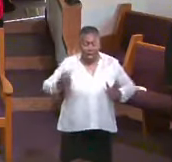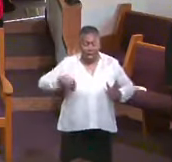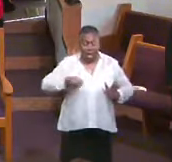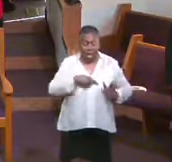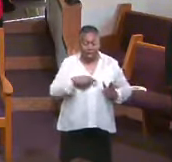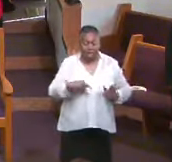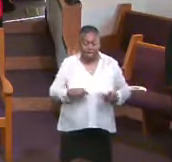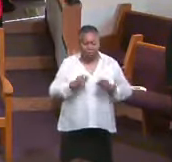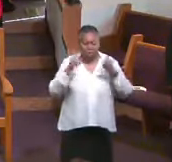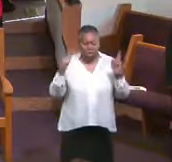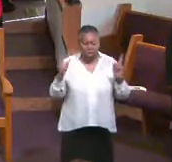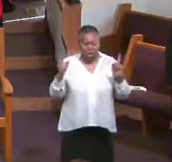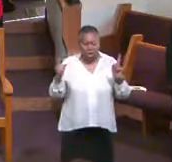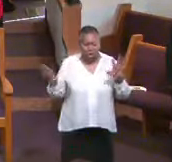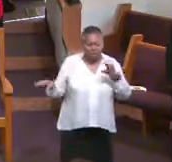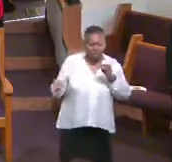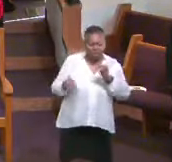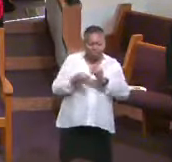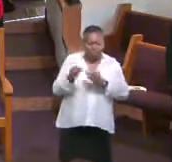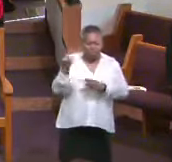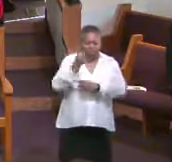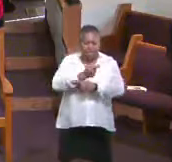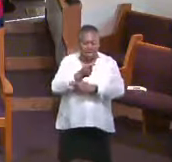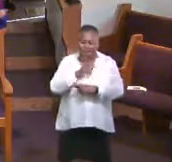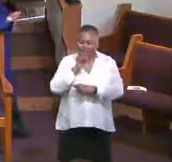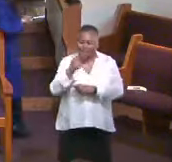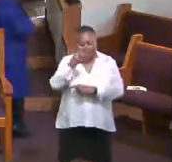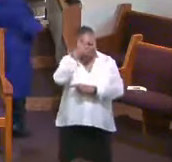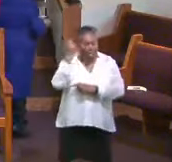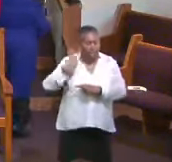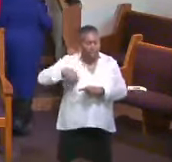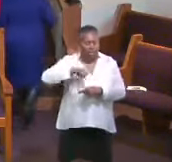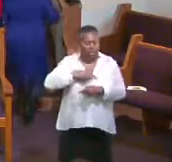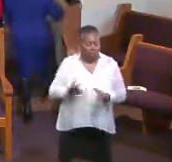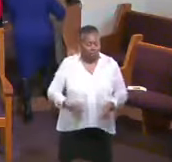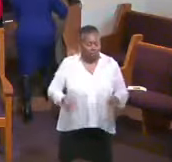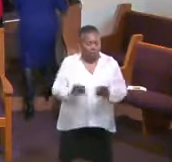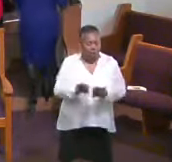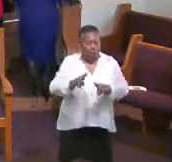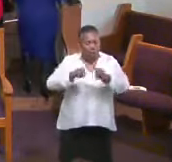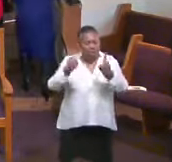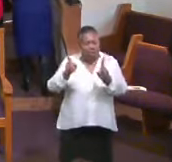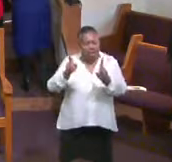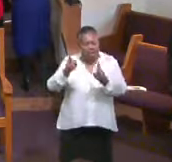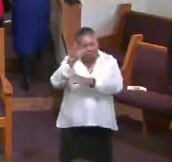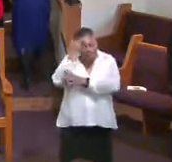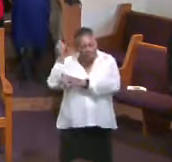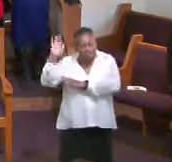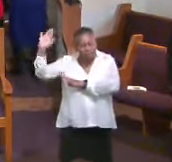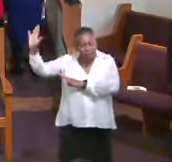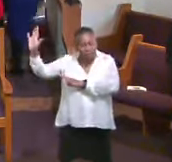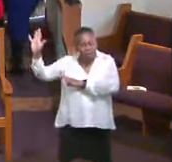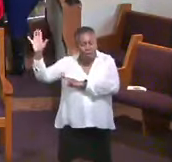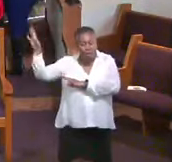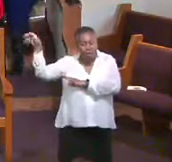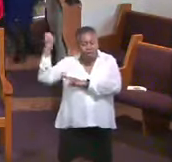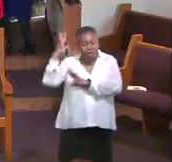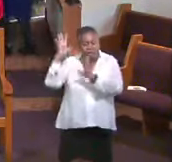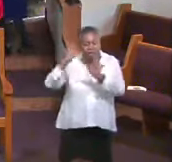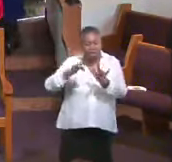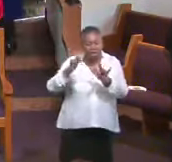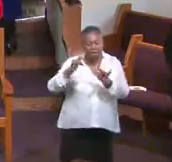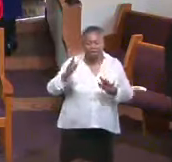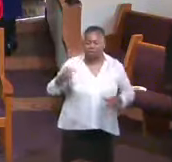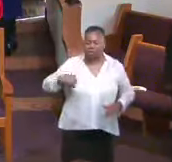of anything that we've done to deserve it, but because only of your grace and mercy. We say thank you today. Lord, we give you the honor and glory that